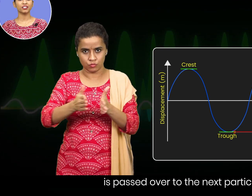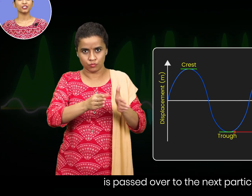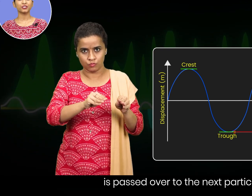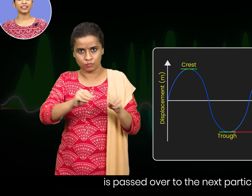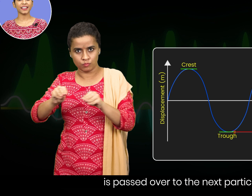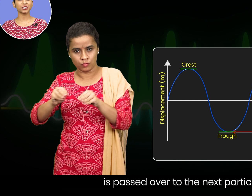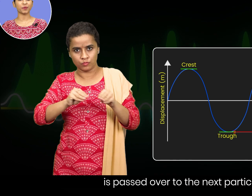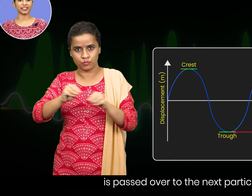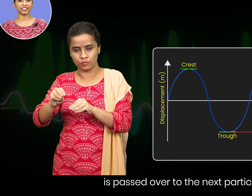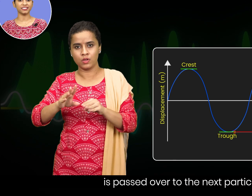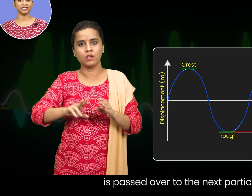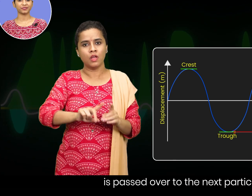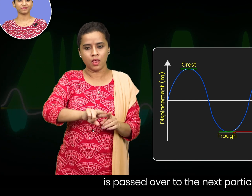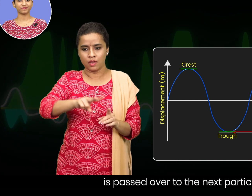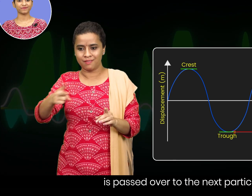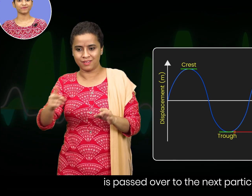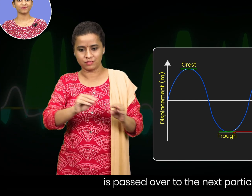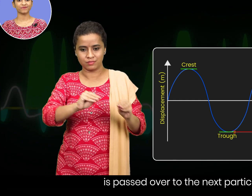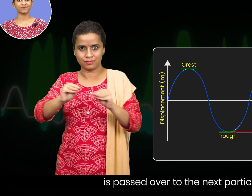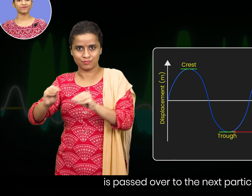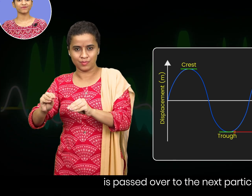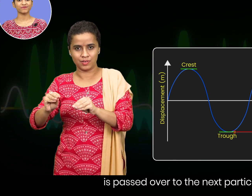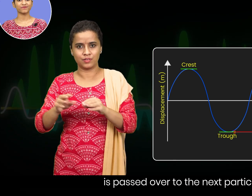over to the next particle.